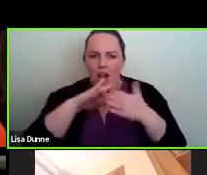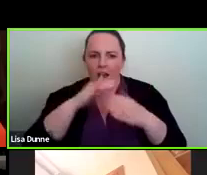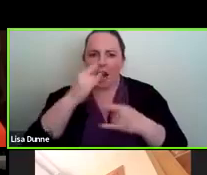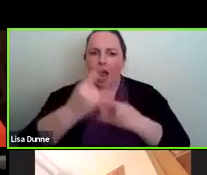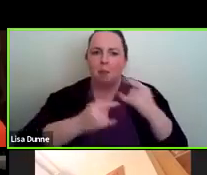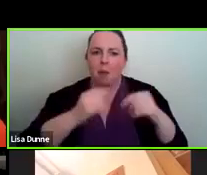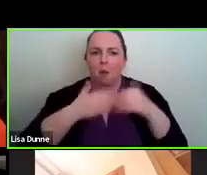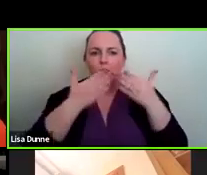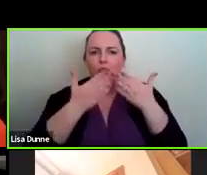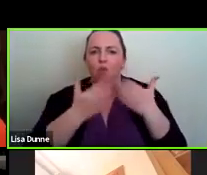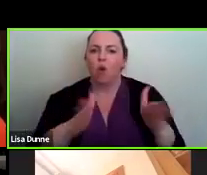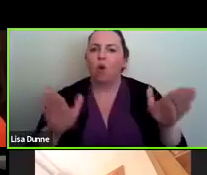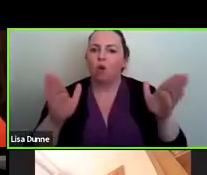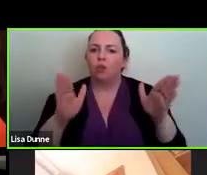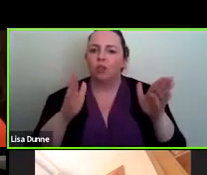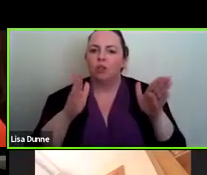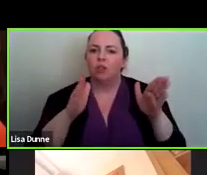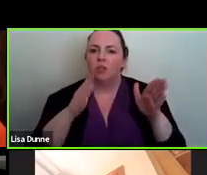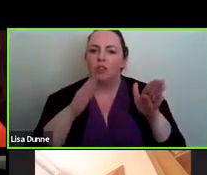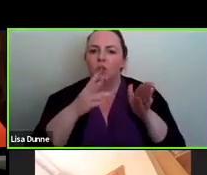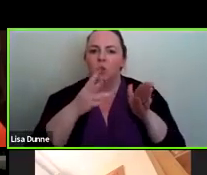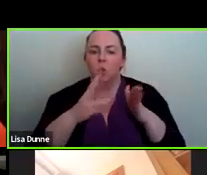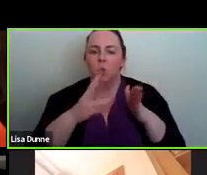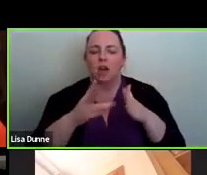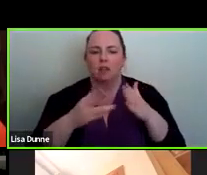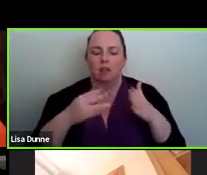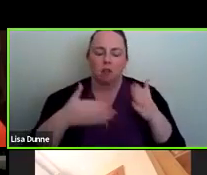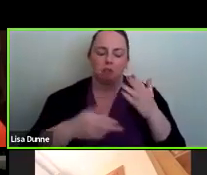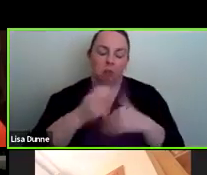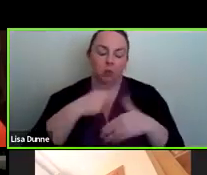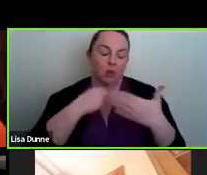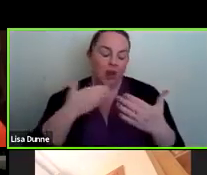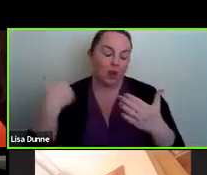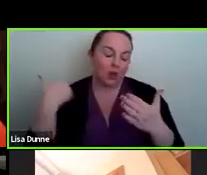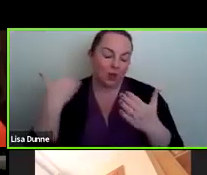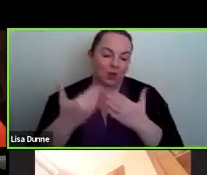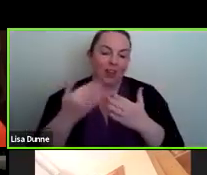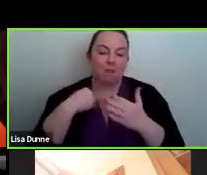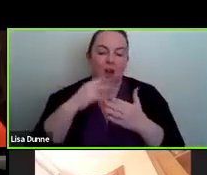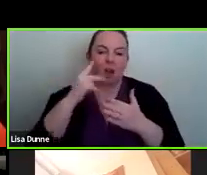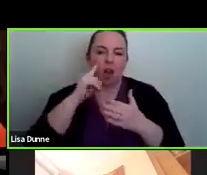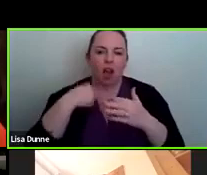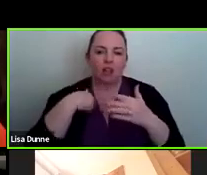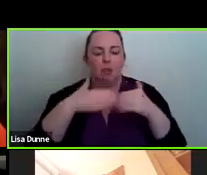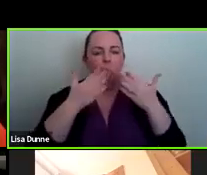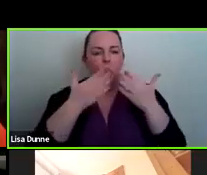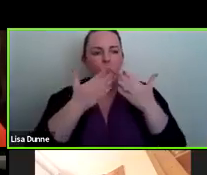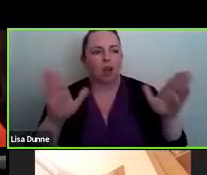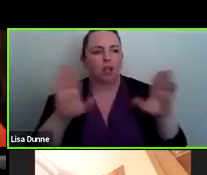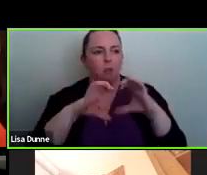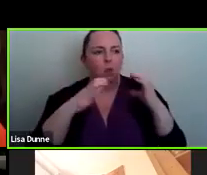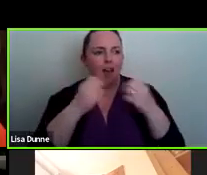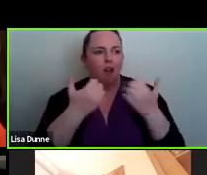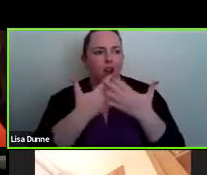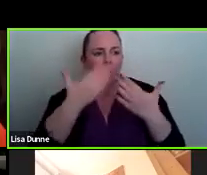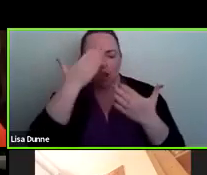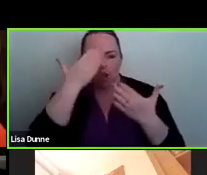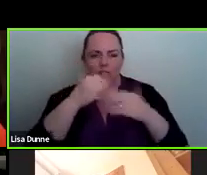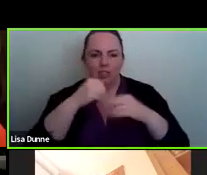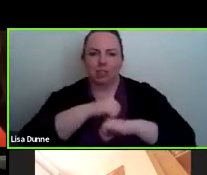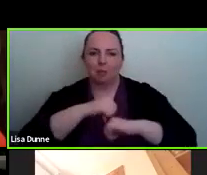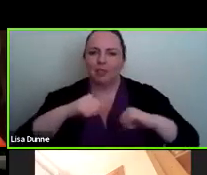broad way than we do up until now. I think if we look to the wider community, there are a lot of learning spaces out